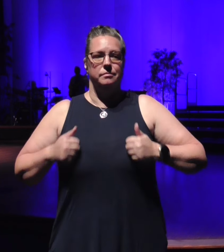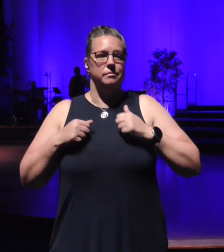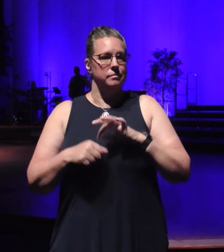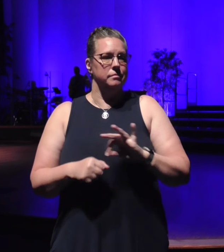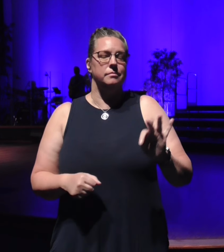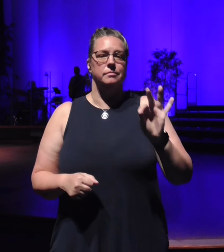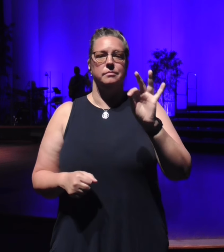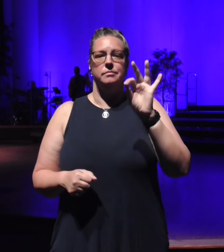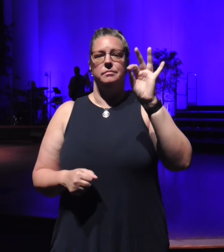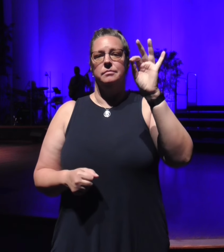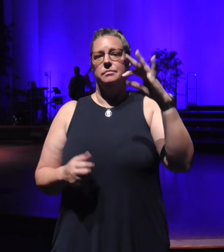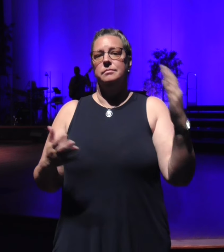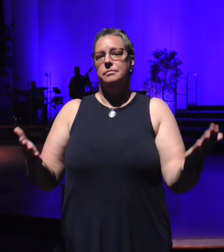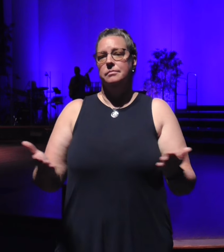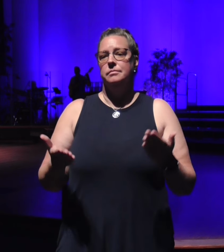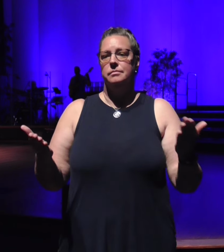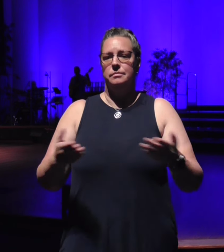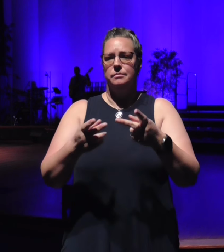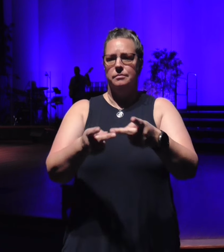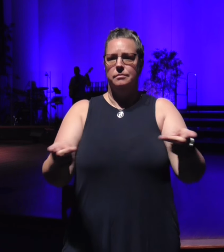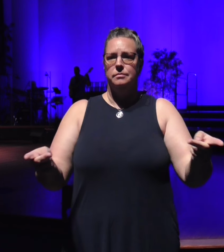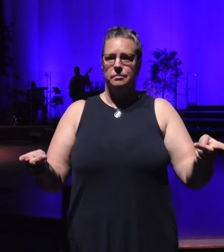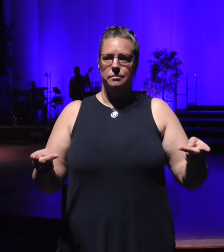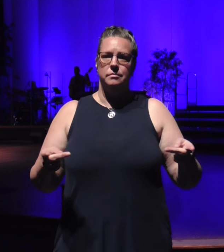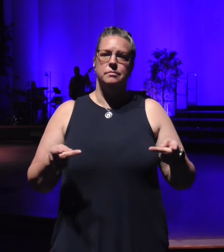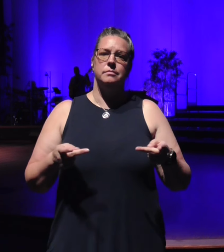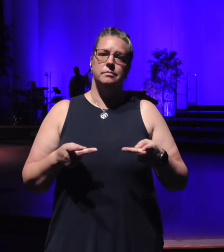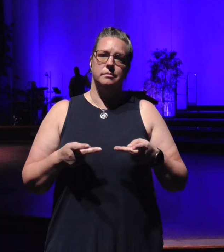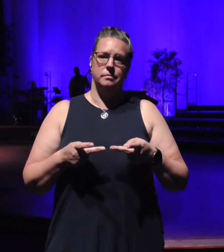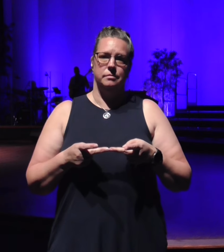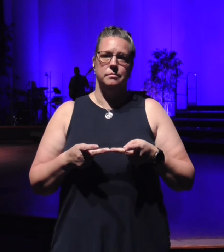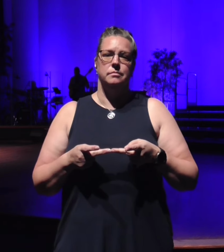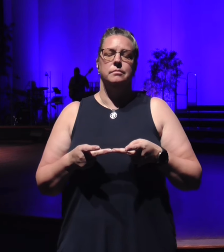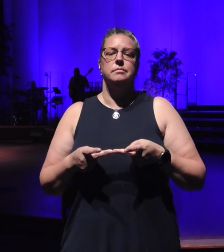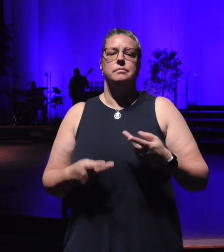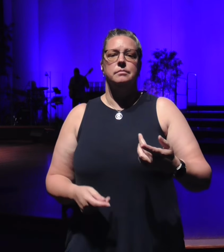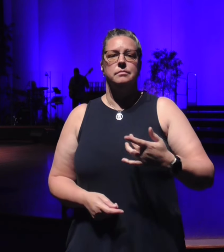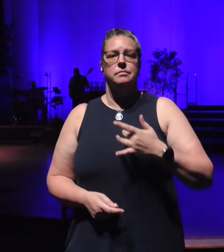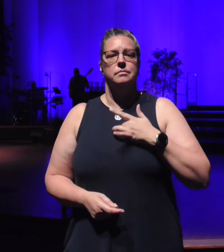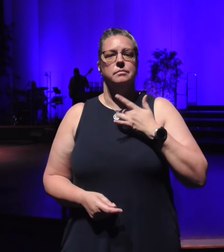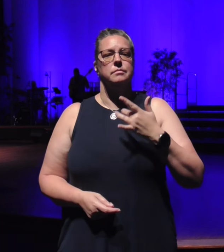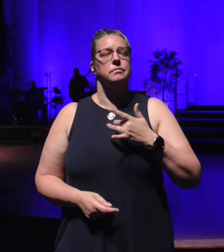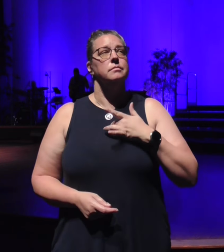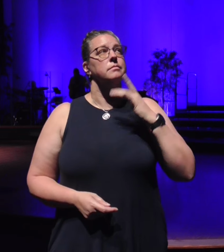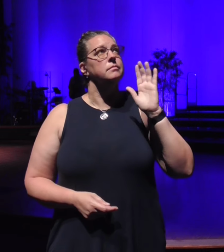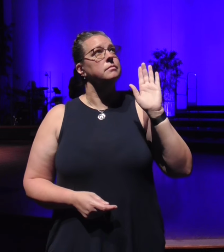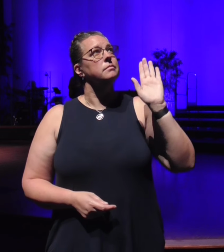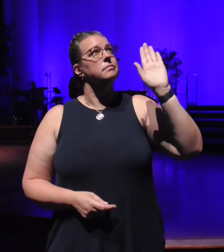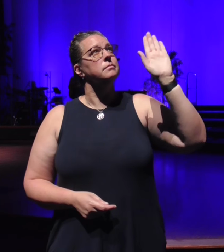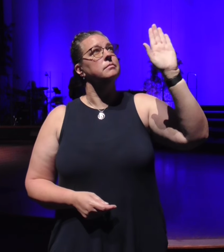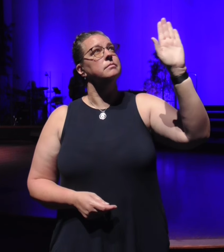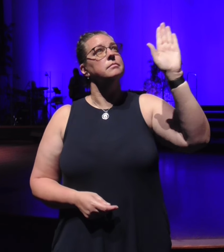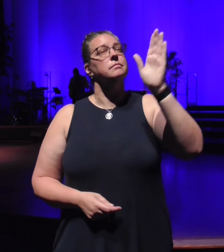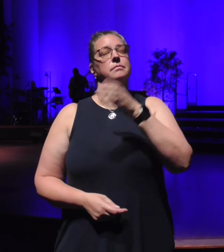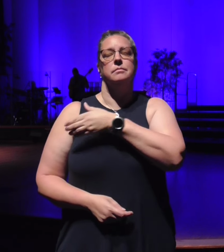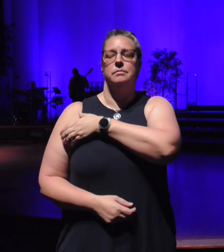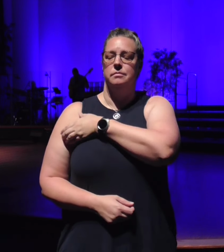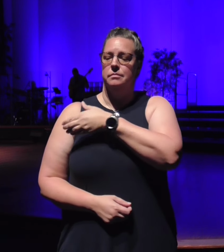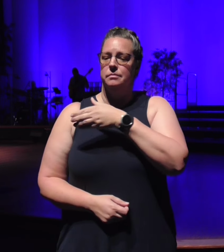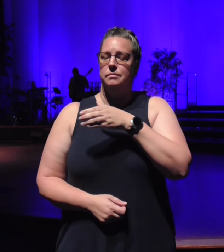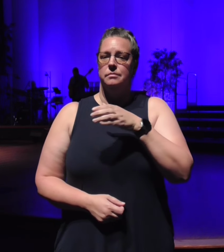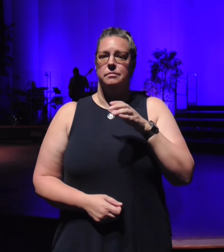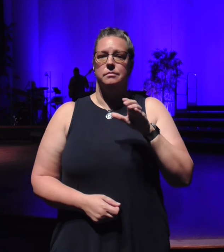Surely the presence of God is in this place. I can feel